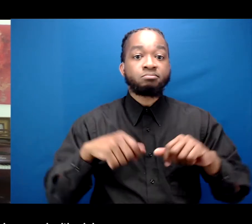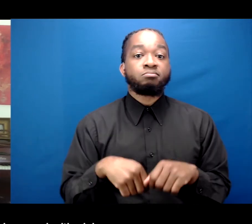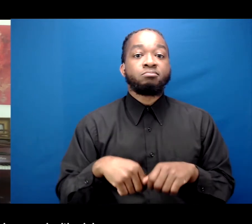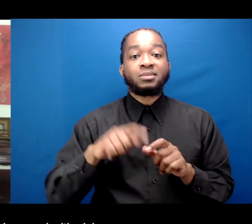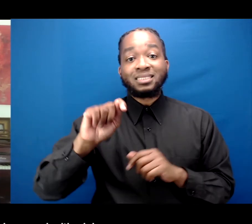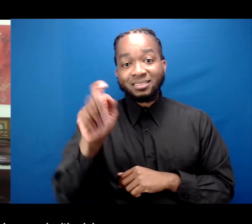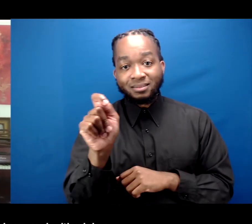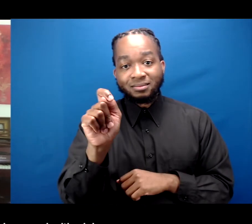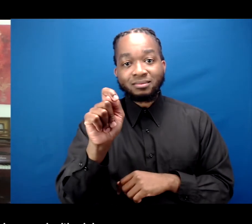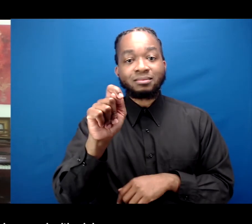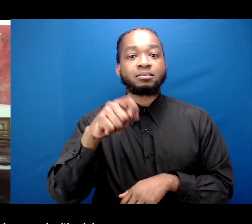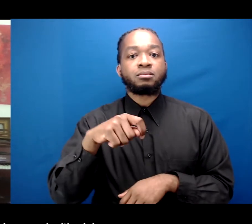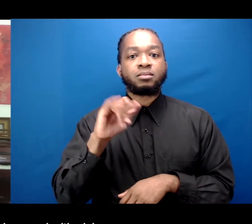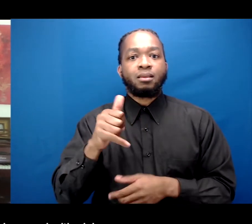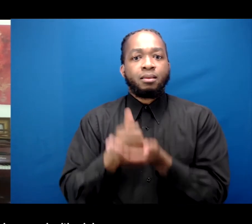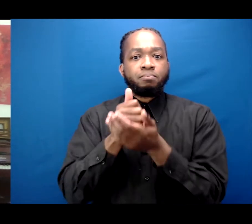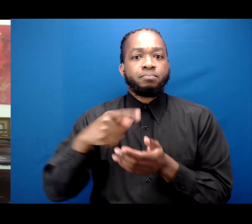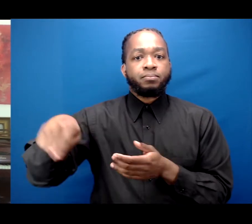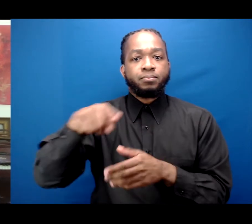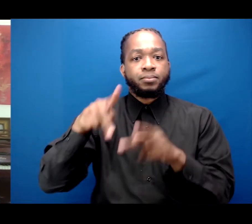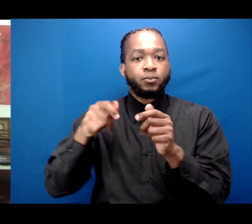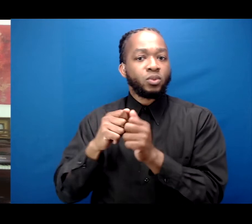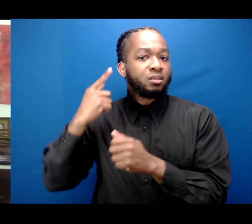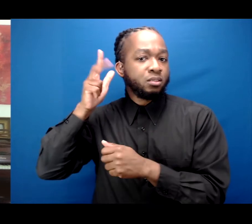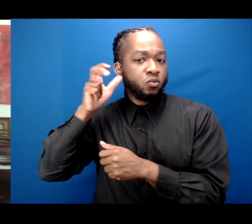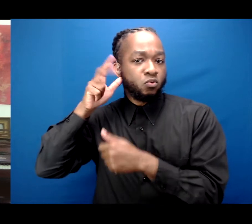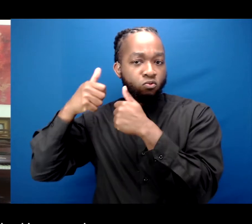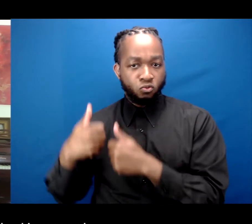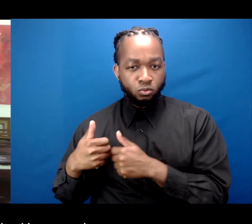vision loss connect with their friends and family while using Facebook.